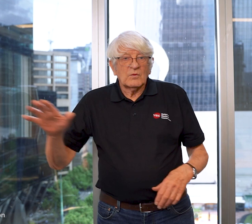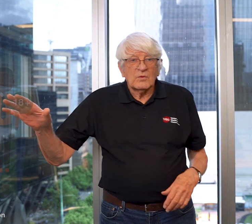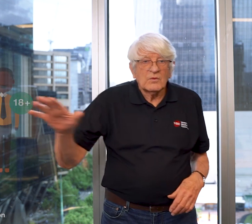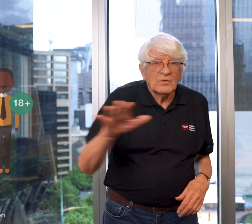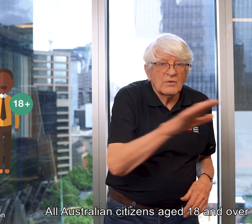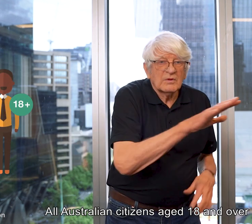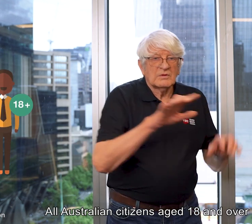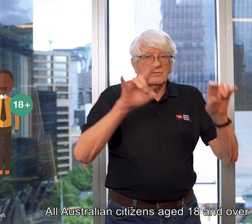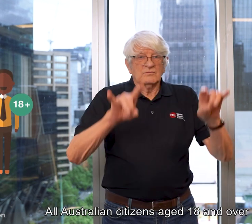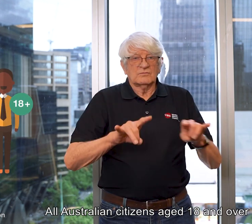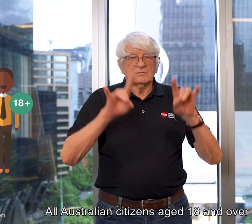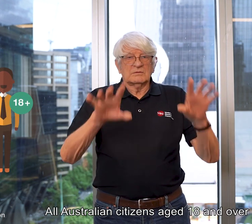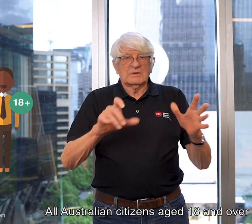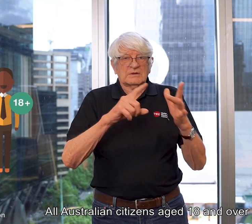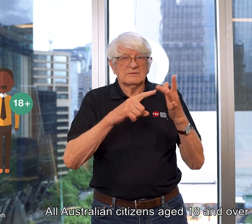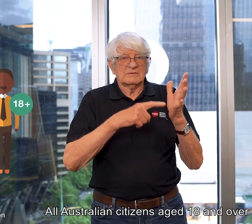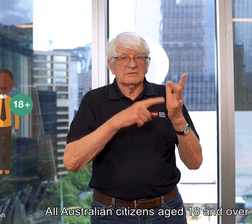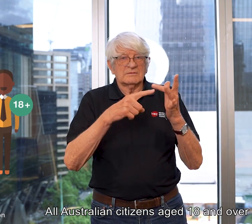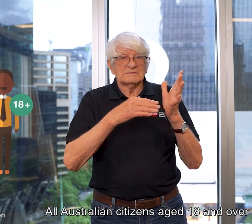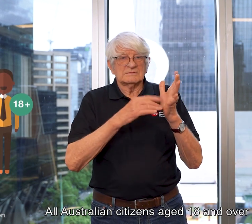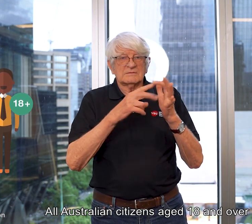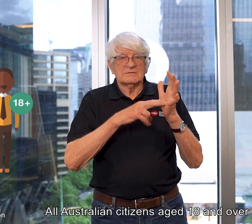All Australian citizens aged 18 and over.